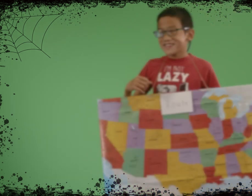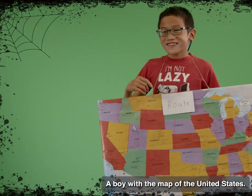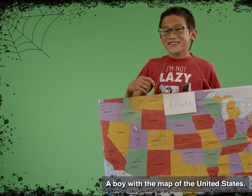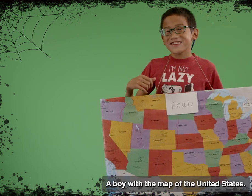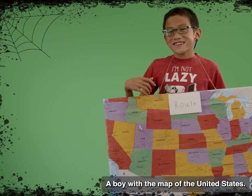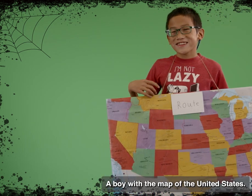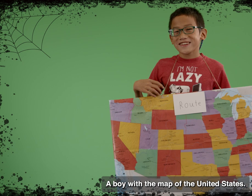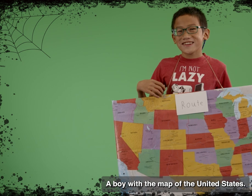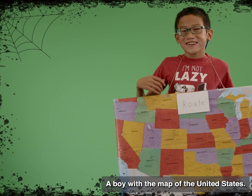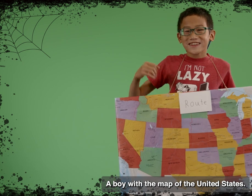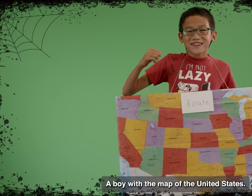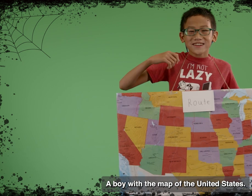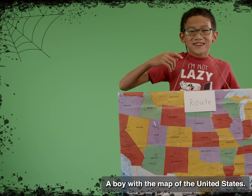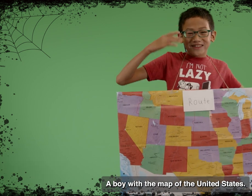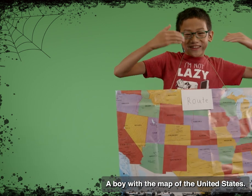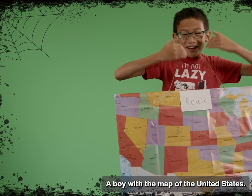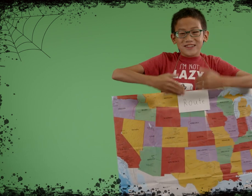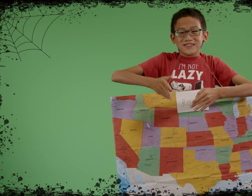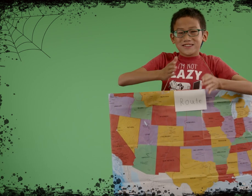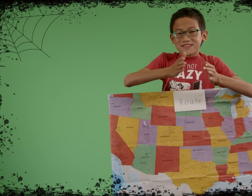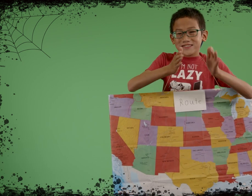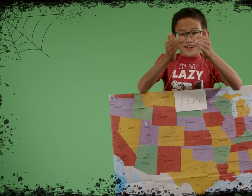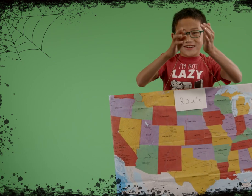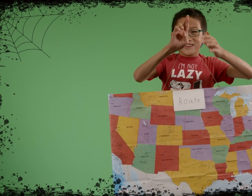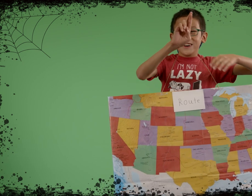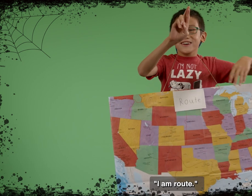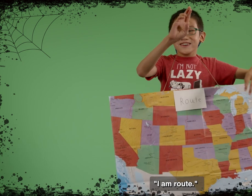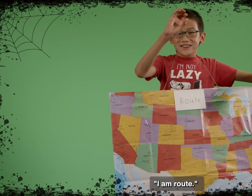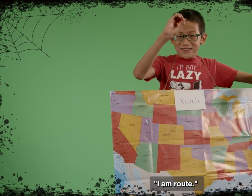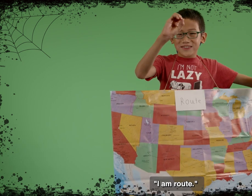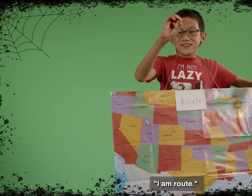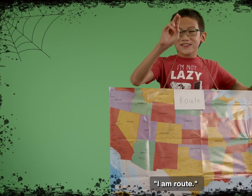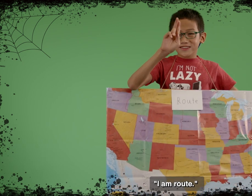A boy with a map of the United States. I am Route.